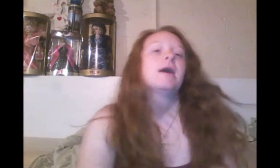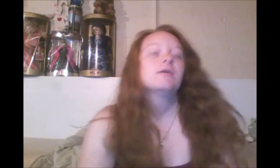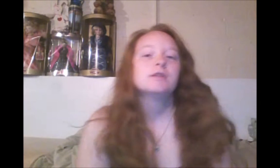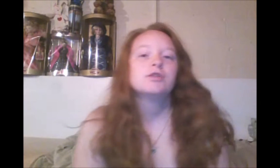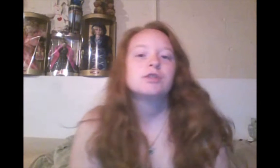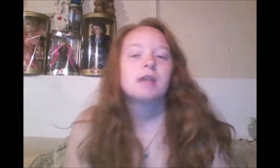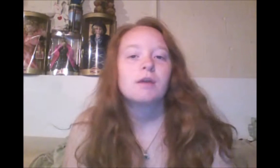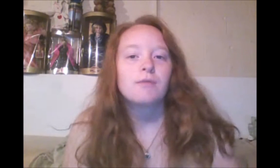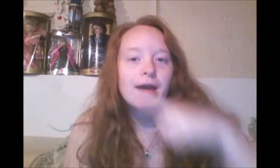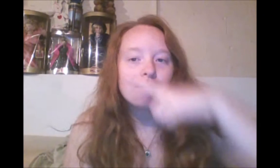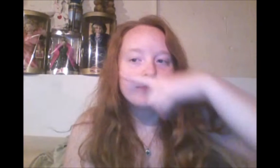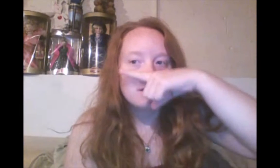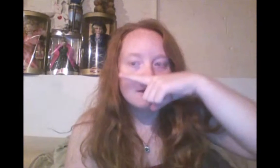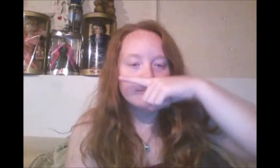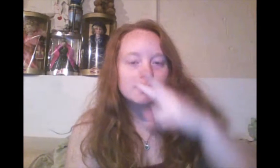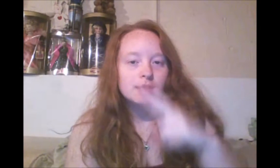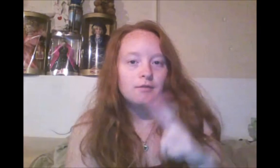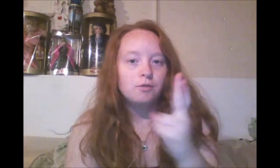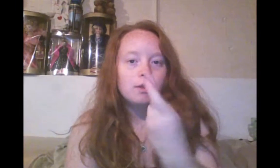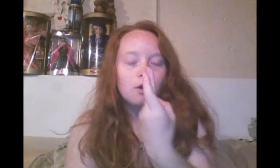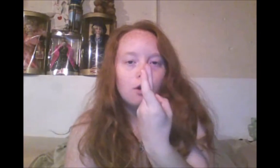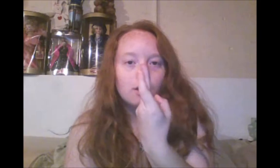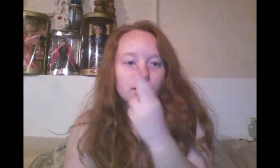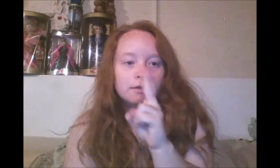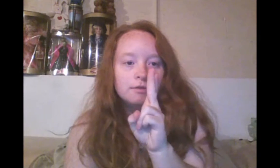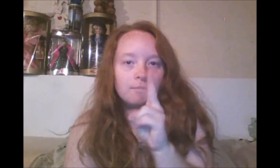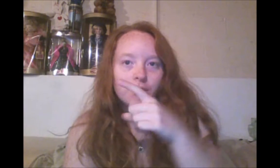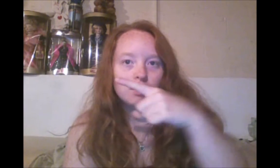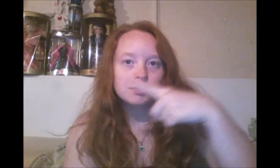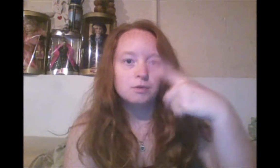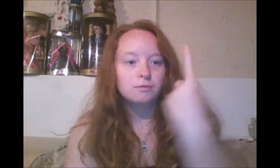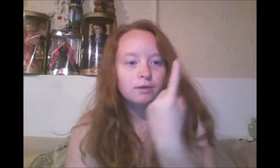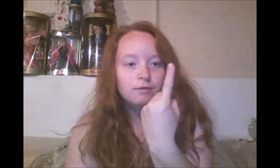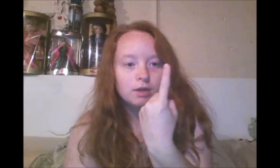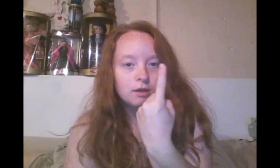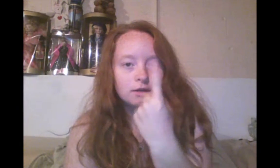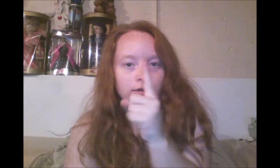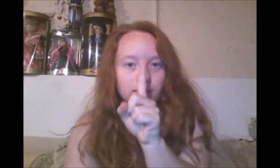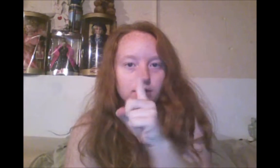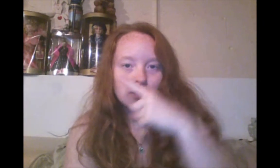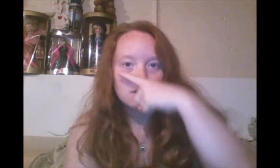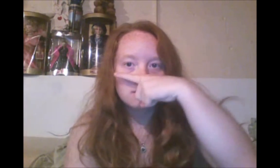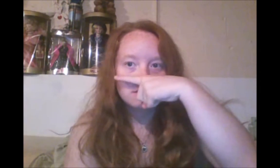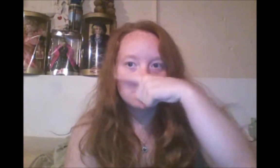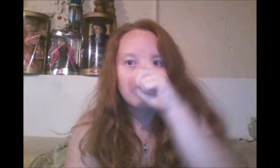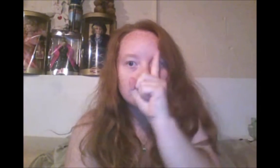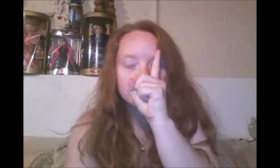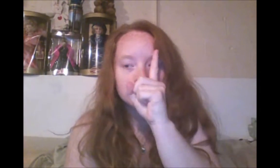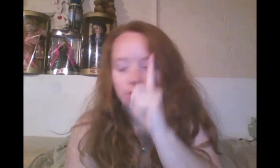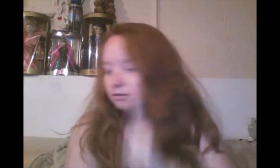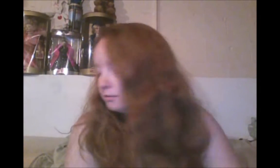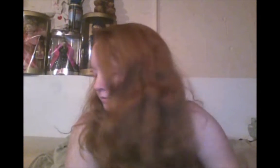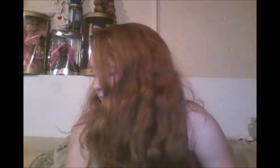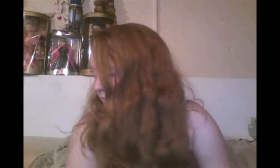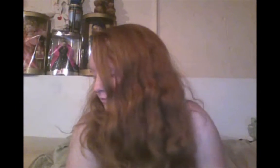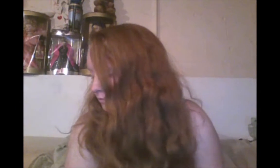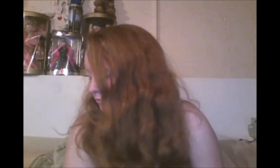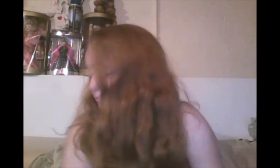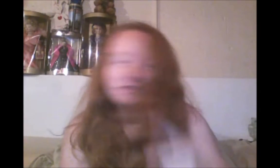Mouse is just like rat, but instead of doing the R, you're just doing one finger. Mouse. I think